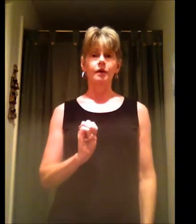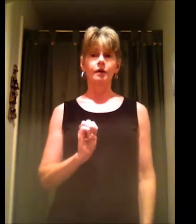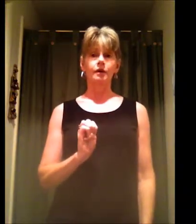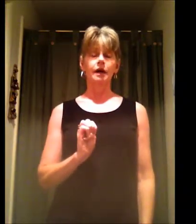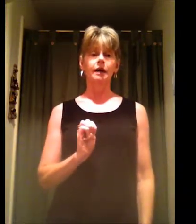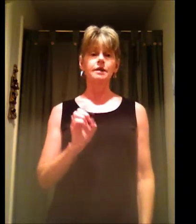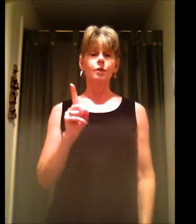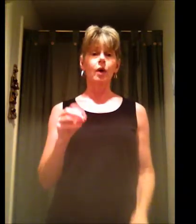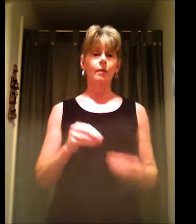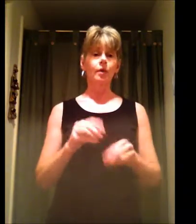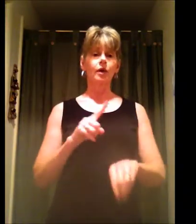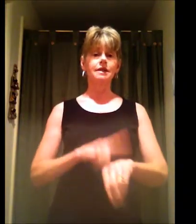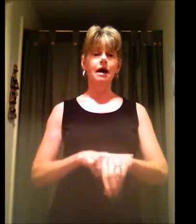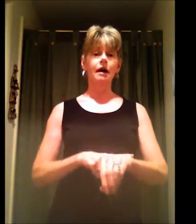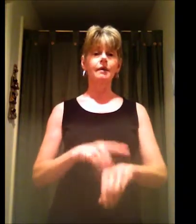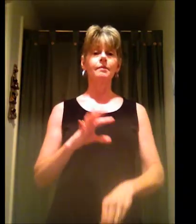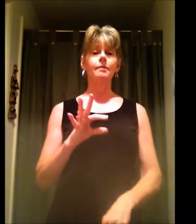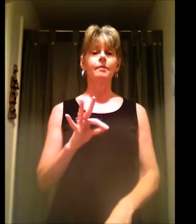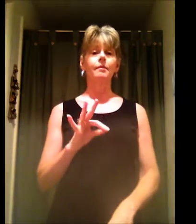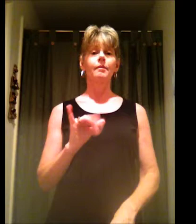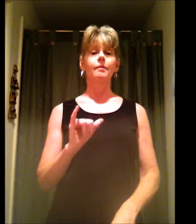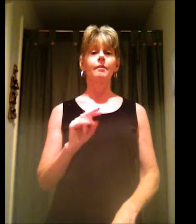All right. One more time.